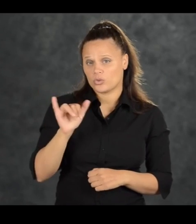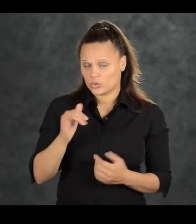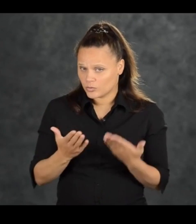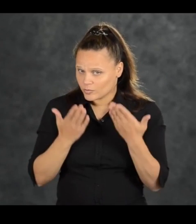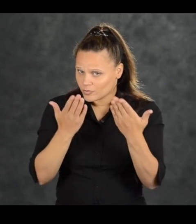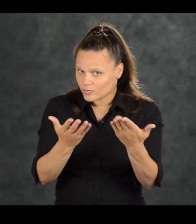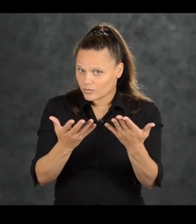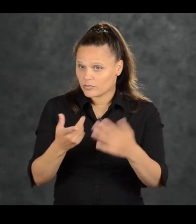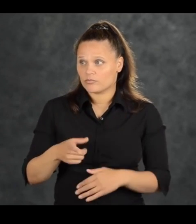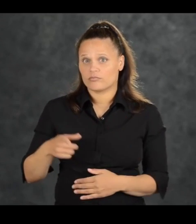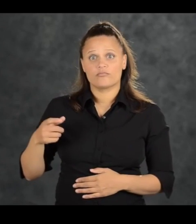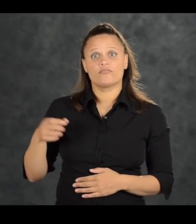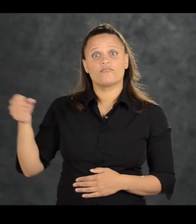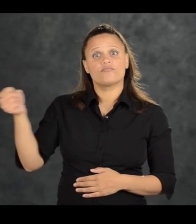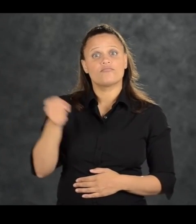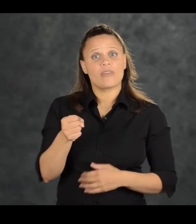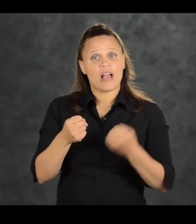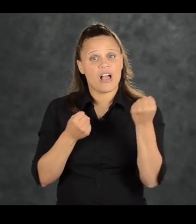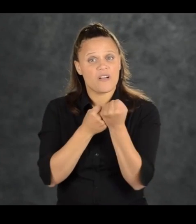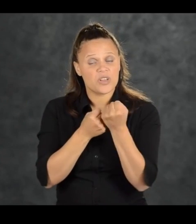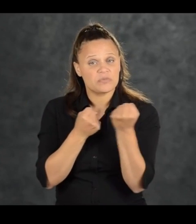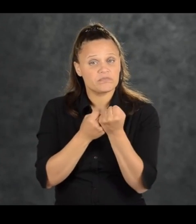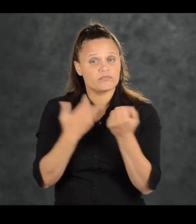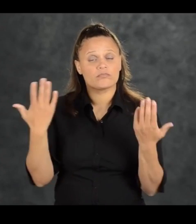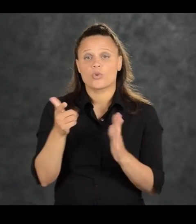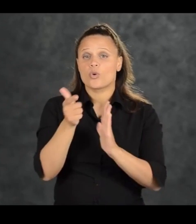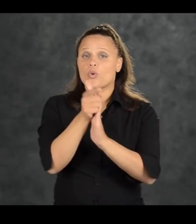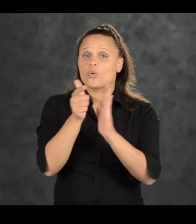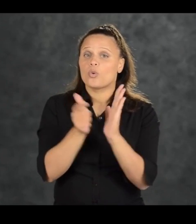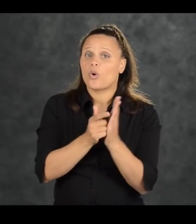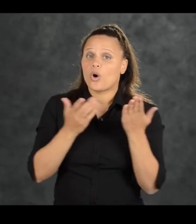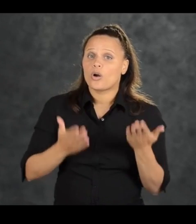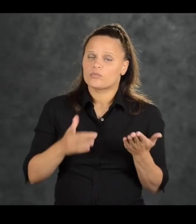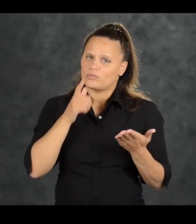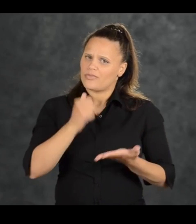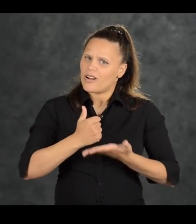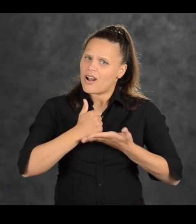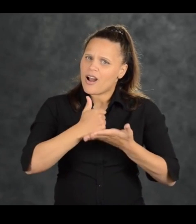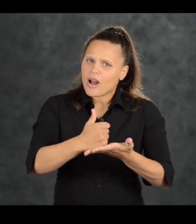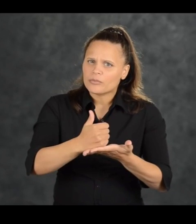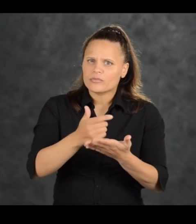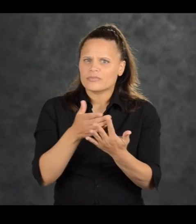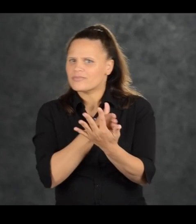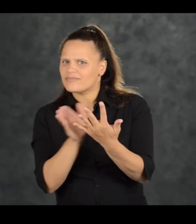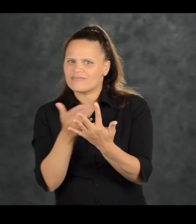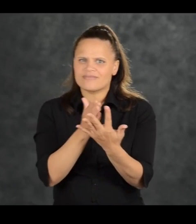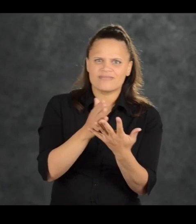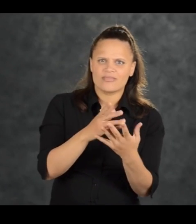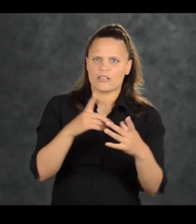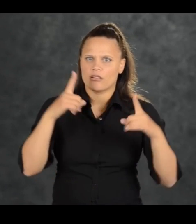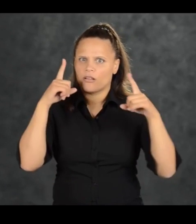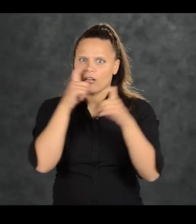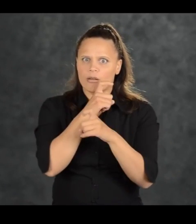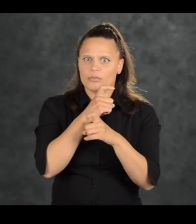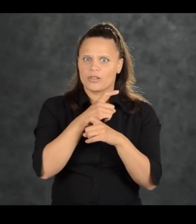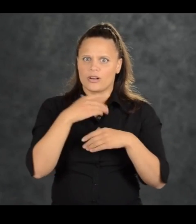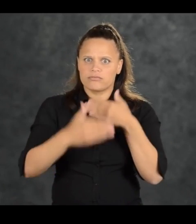the BSEA is not going to trust that person's knowledge or perspective of what's going